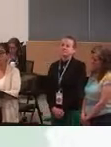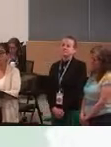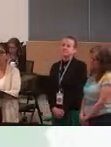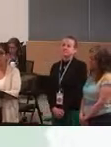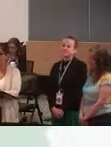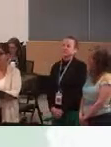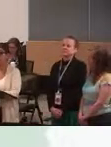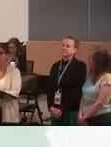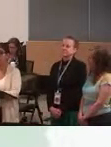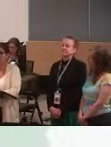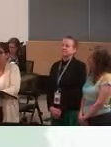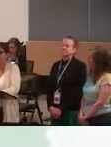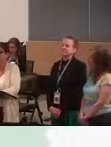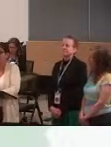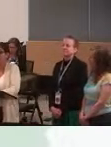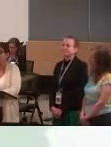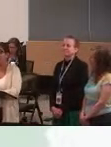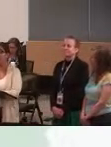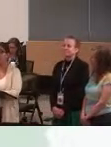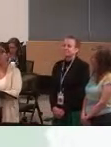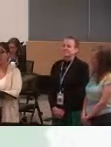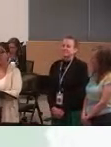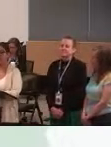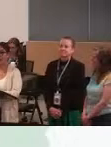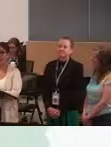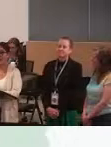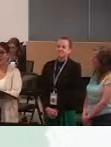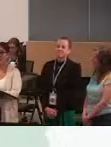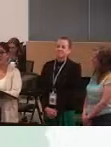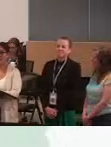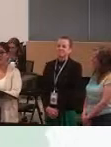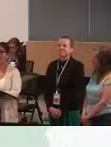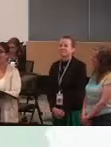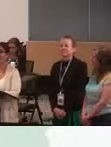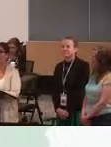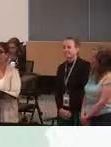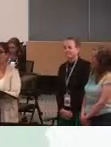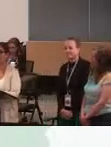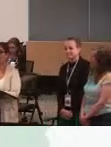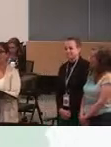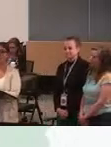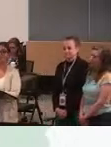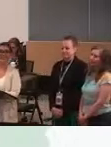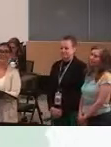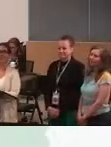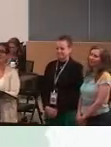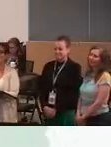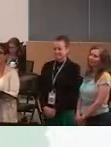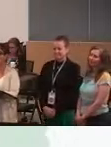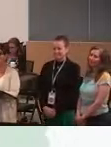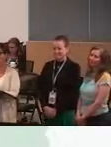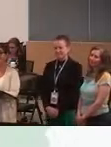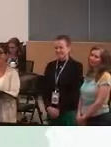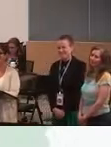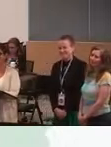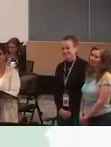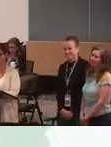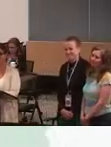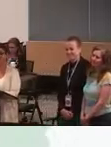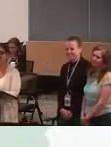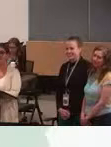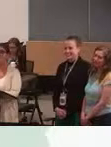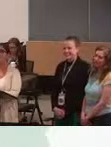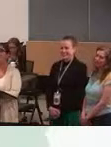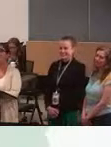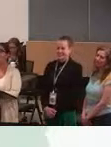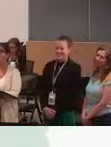and so blessed to do this work. But as we see, our students are asking for more. They want more wellness counselors and they